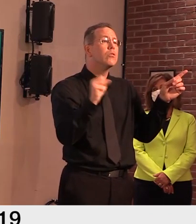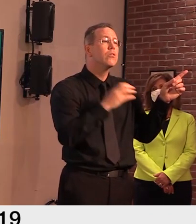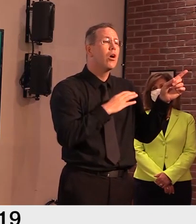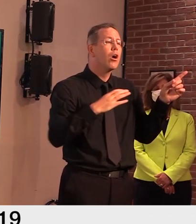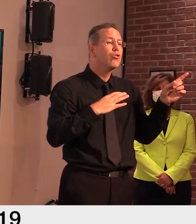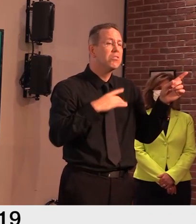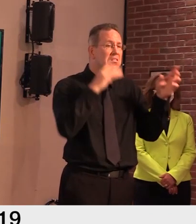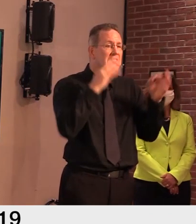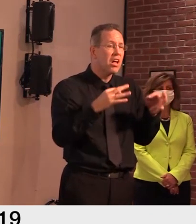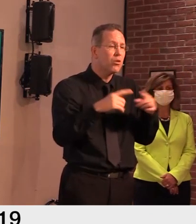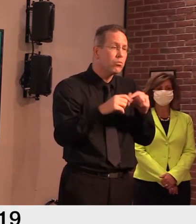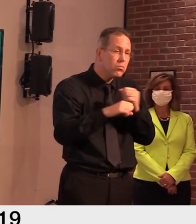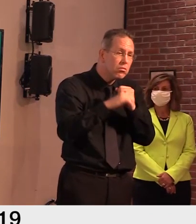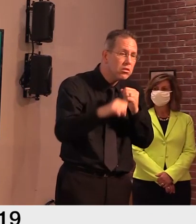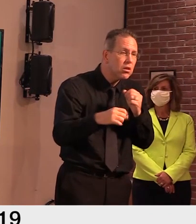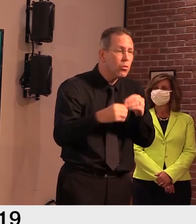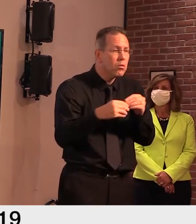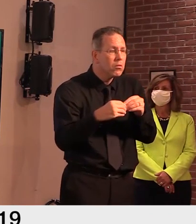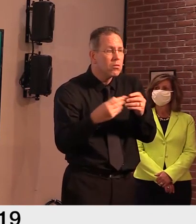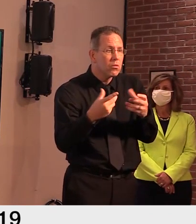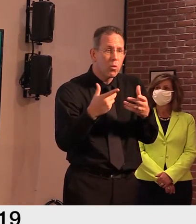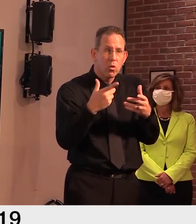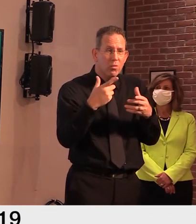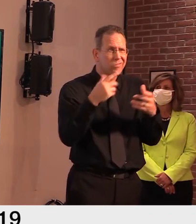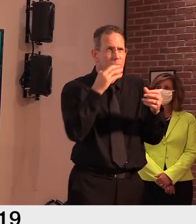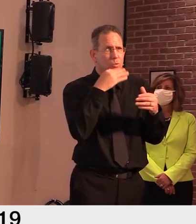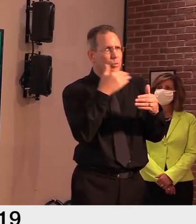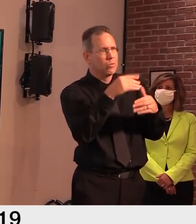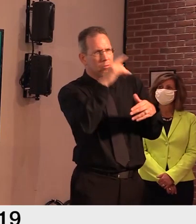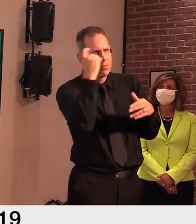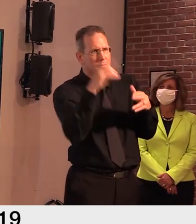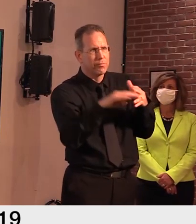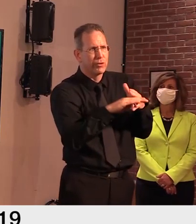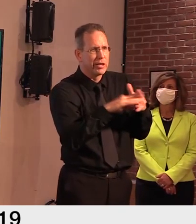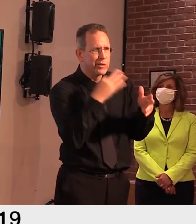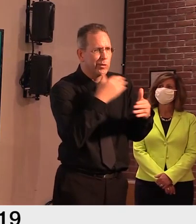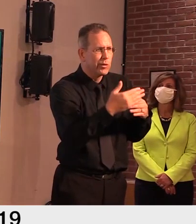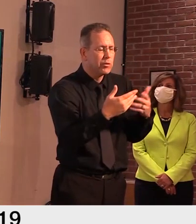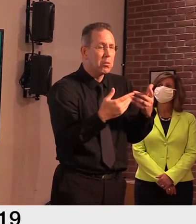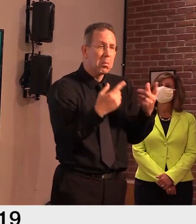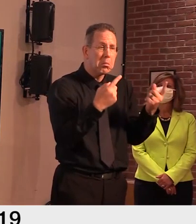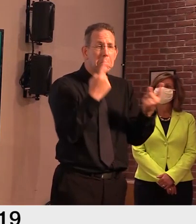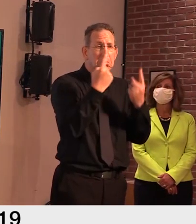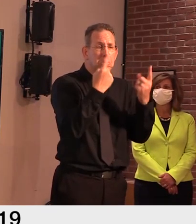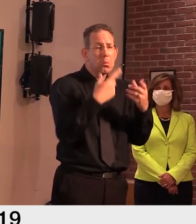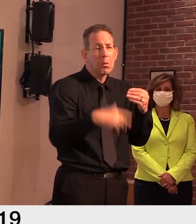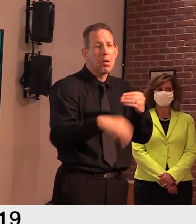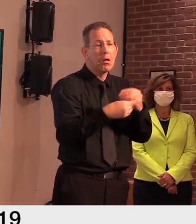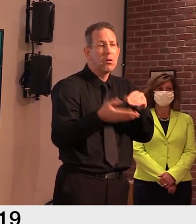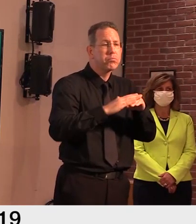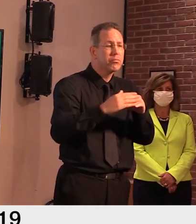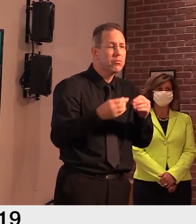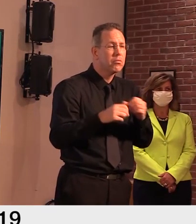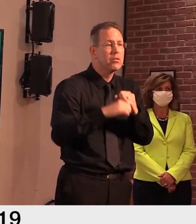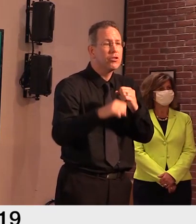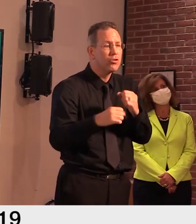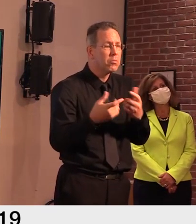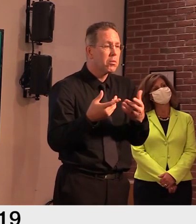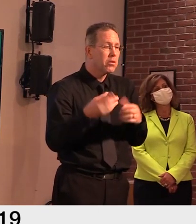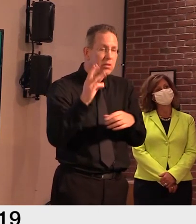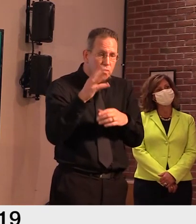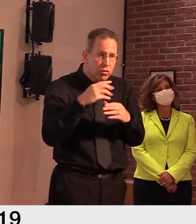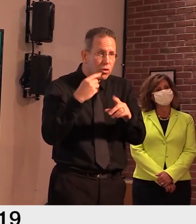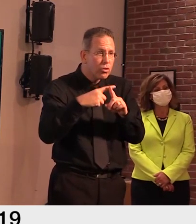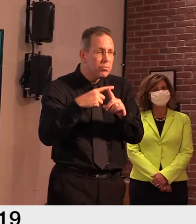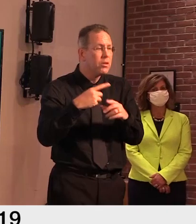just means that in the extra $600 is not available at that time, unless Congress takes